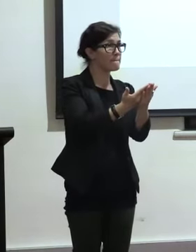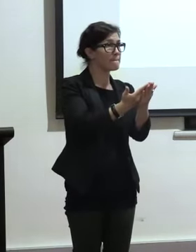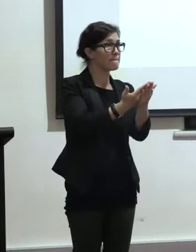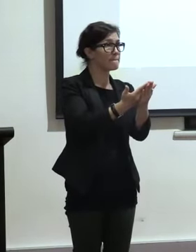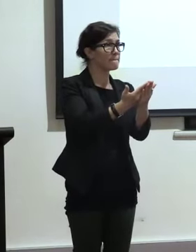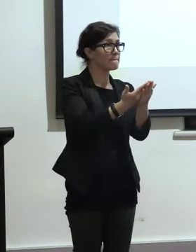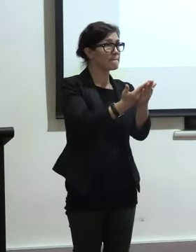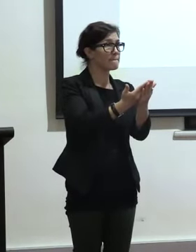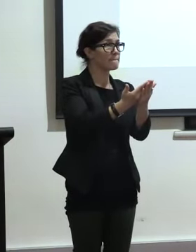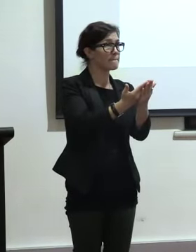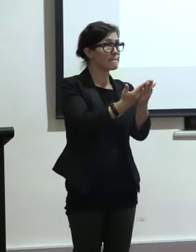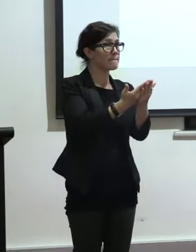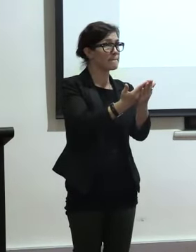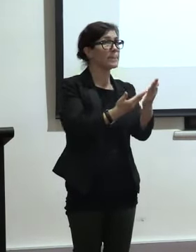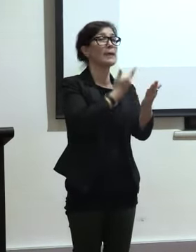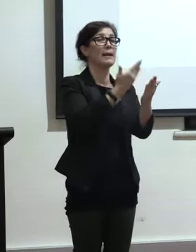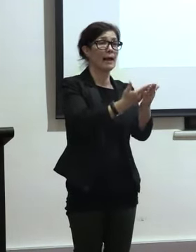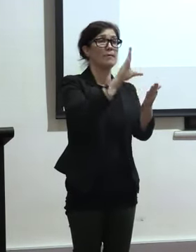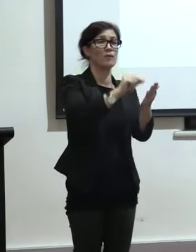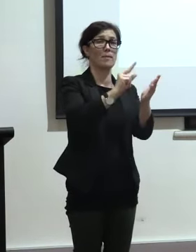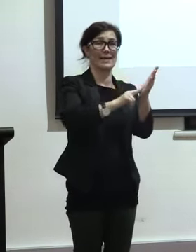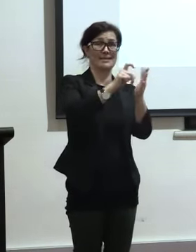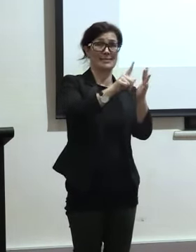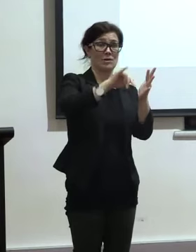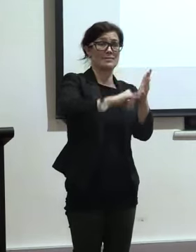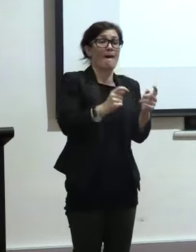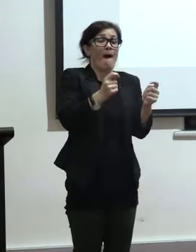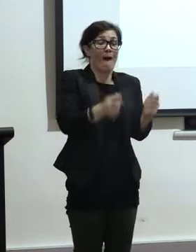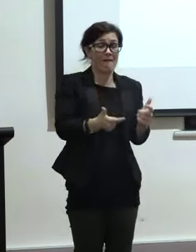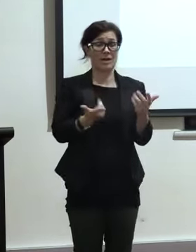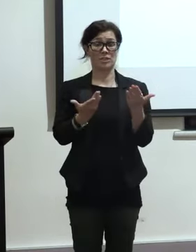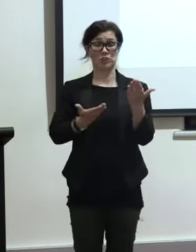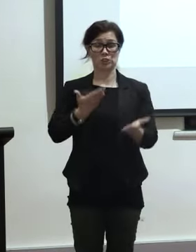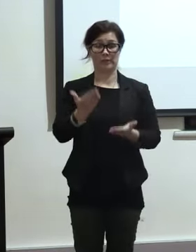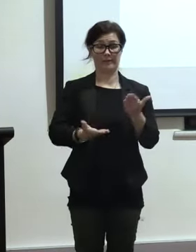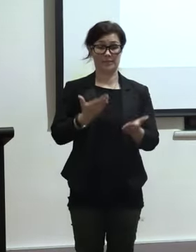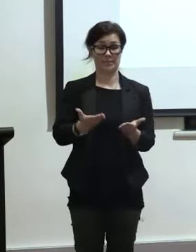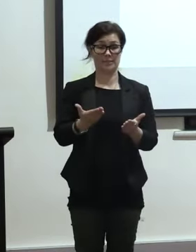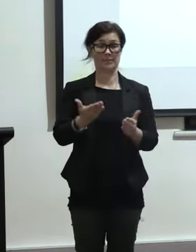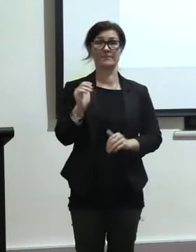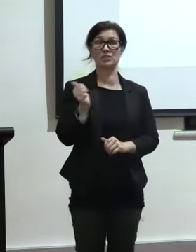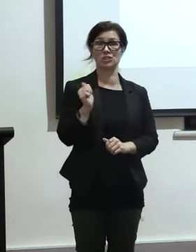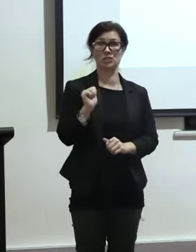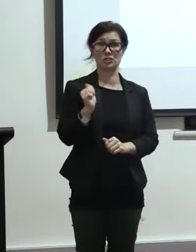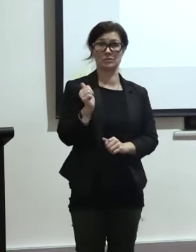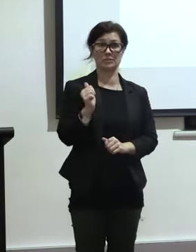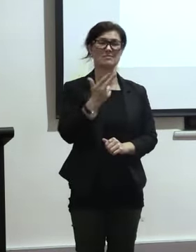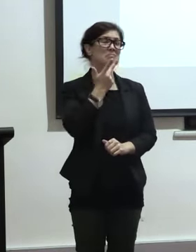reimbursement, or you claim money from the NDIS after services have been delivered. So again, if I've